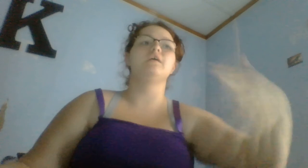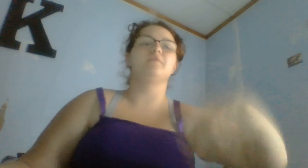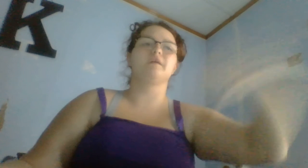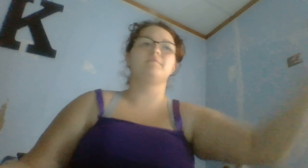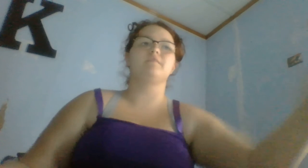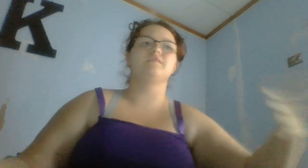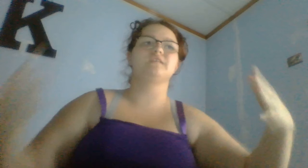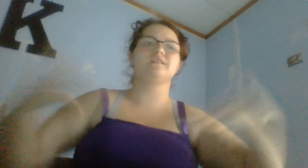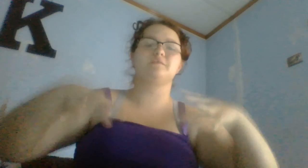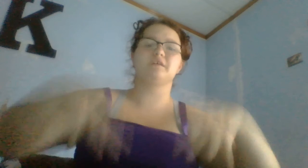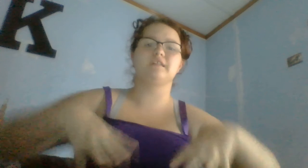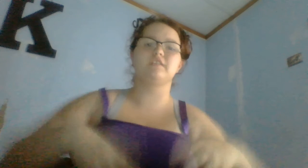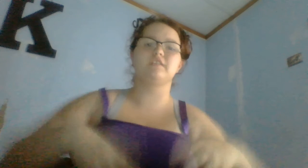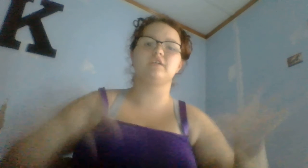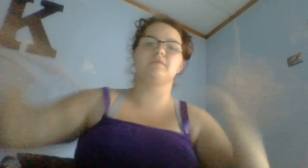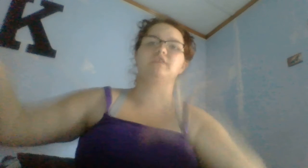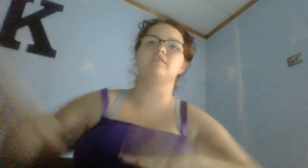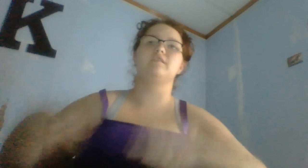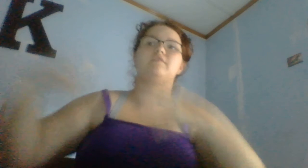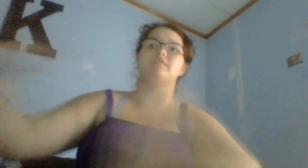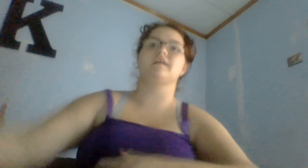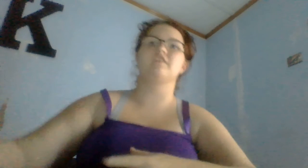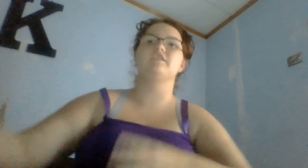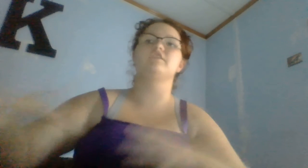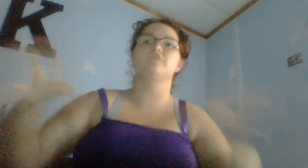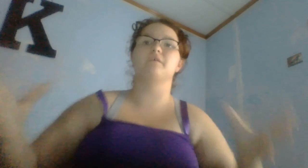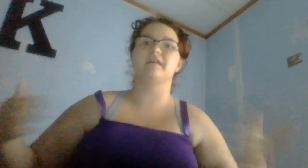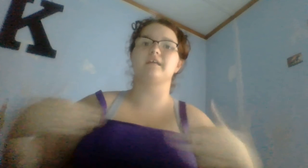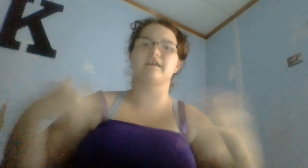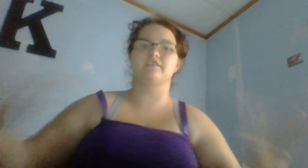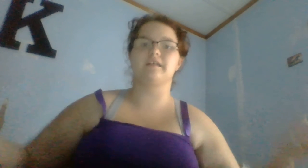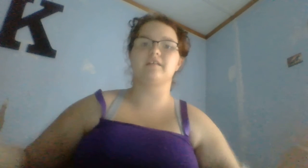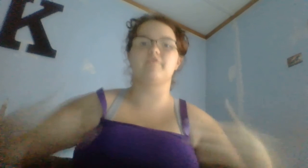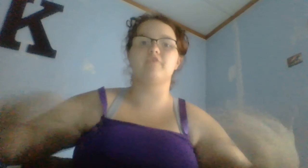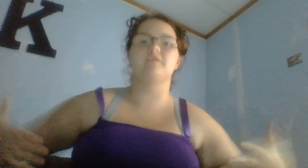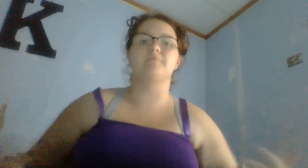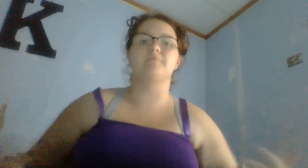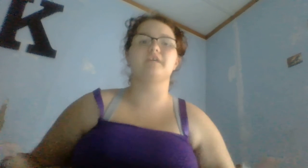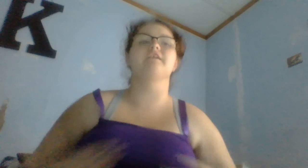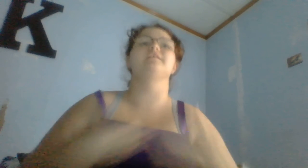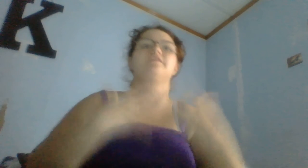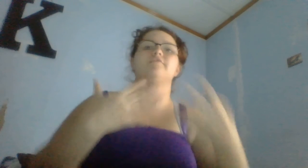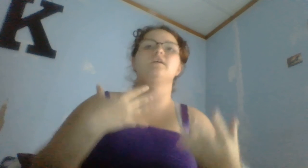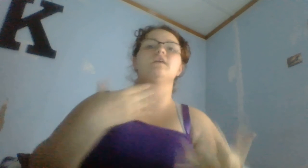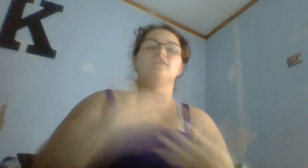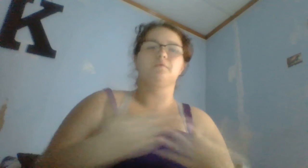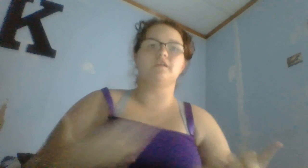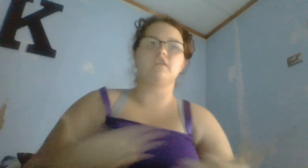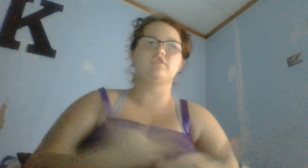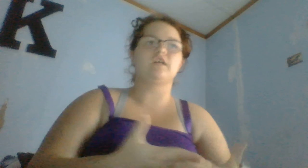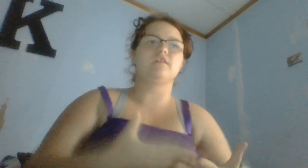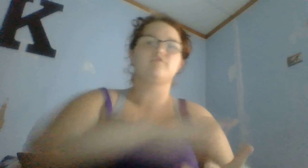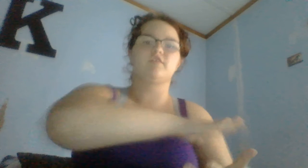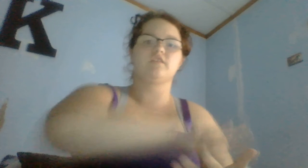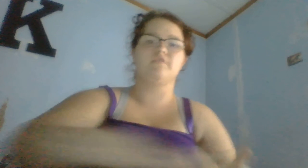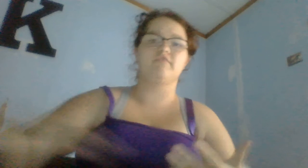what i'm since i'm doing it this year i'm going to do it next year so i can actually get the full experience of the one dollar challenge for the